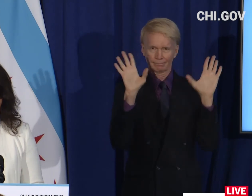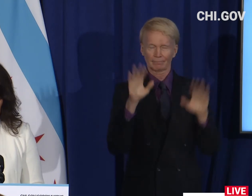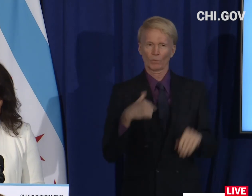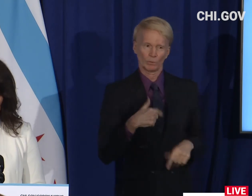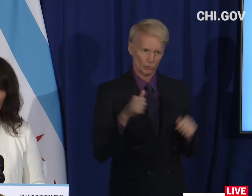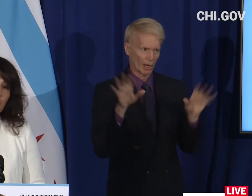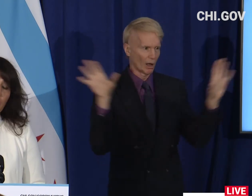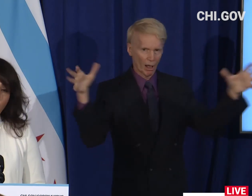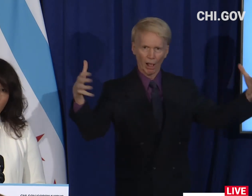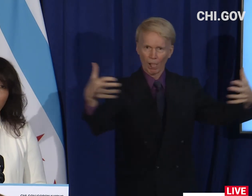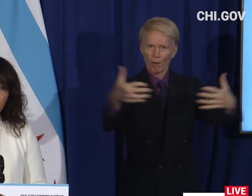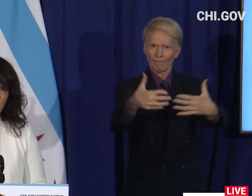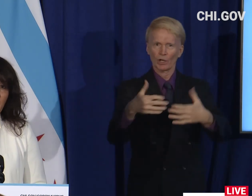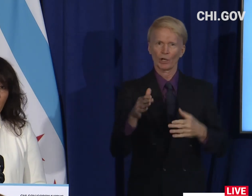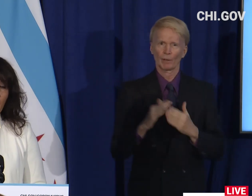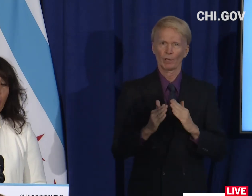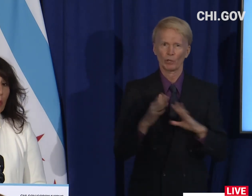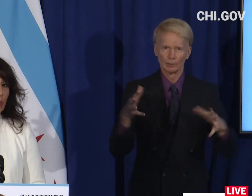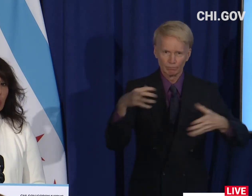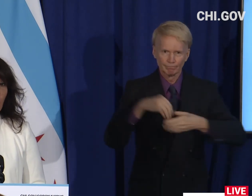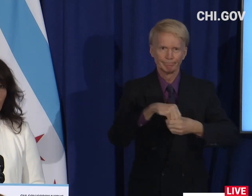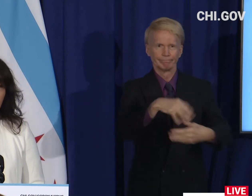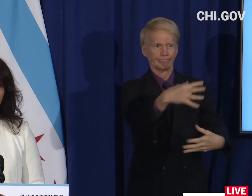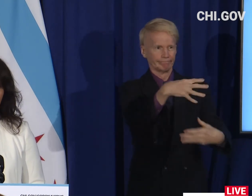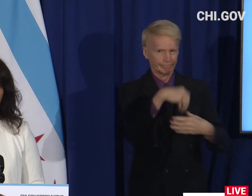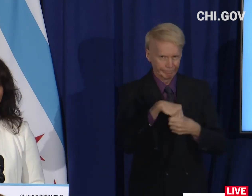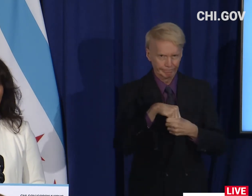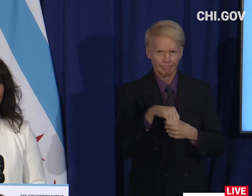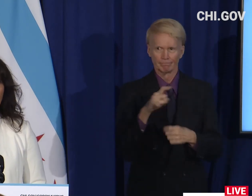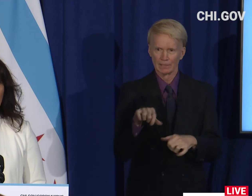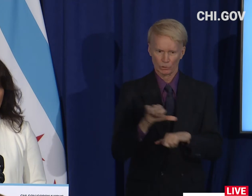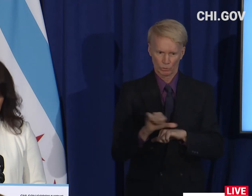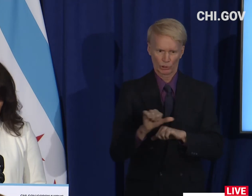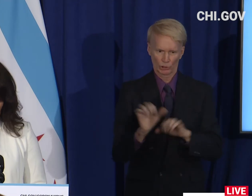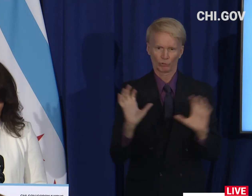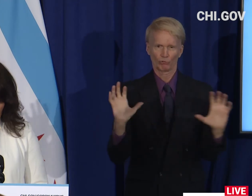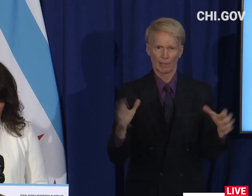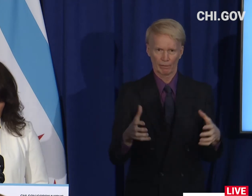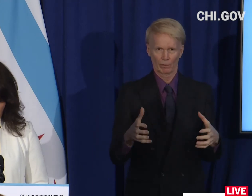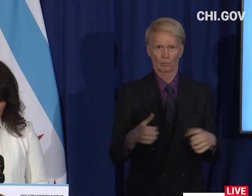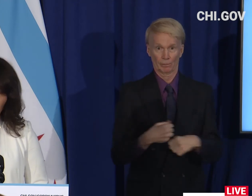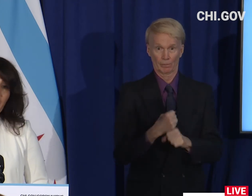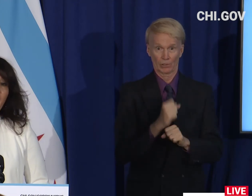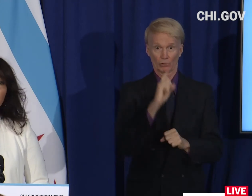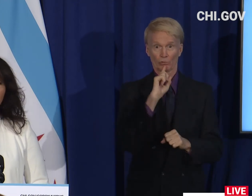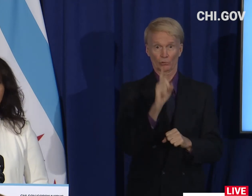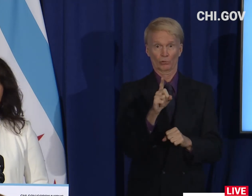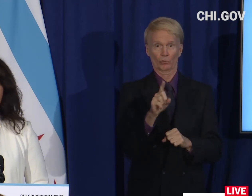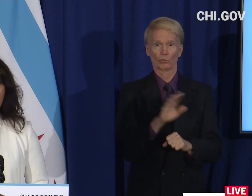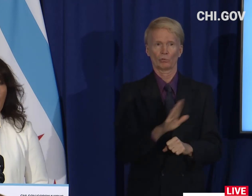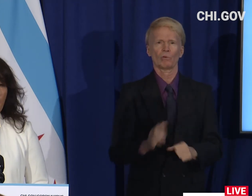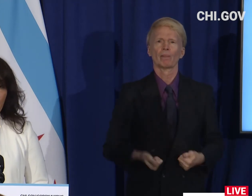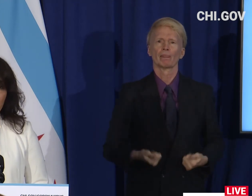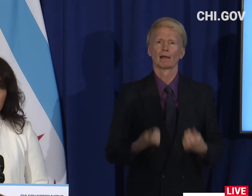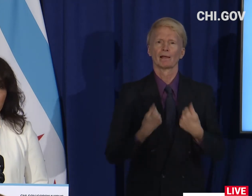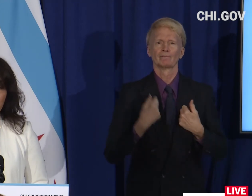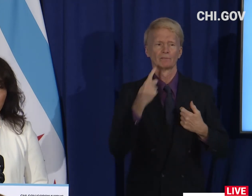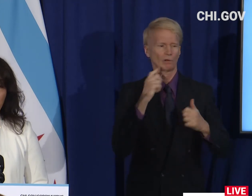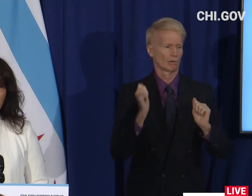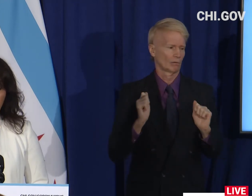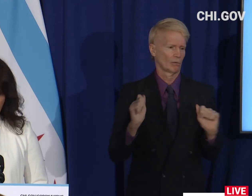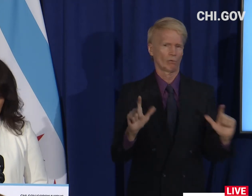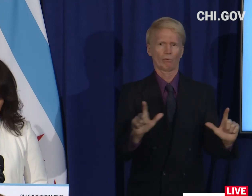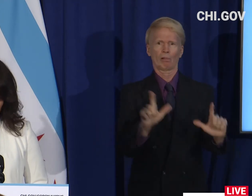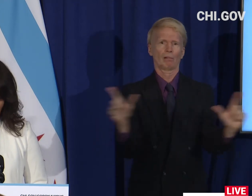community effort. We must all come together and we must work together to ensure that the lives of all our